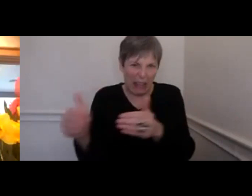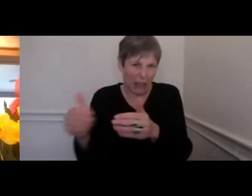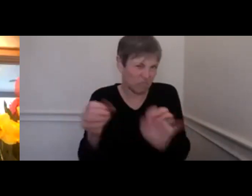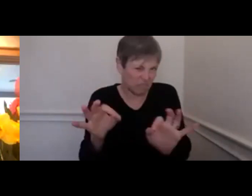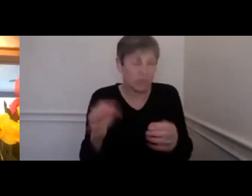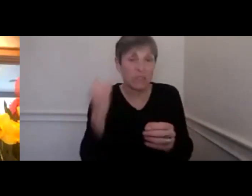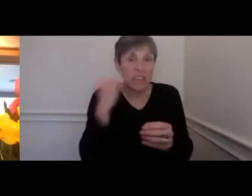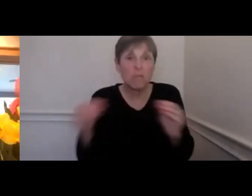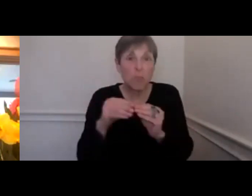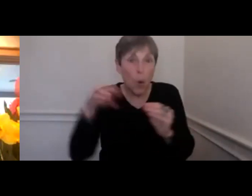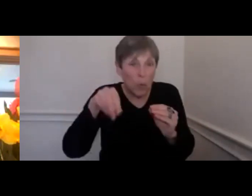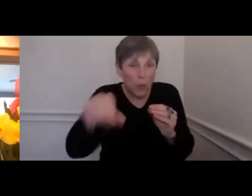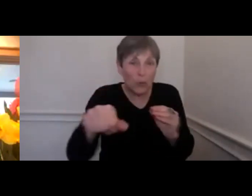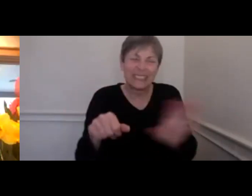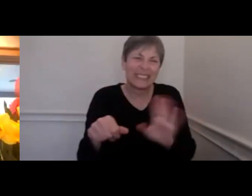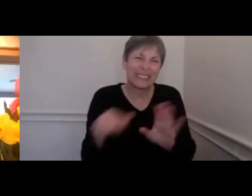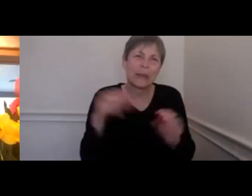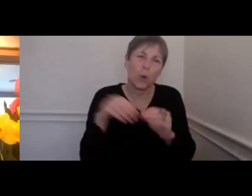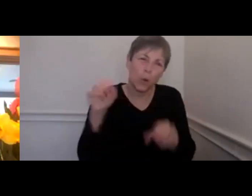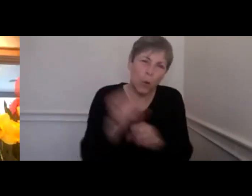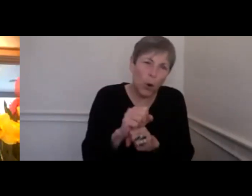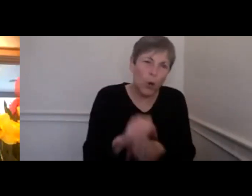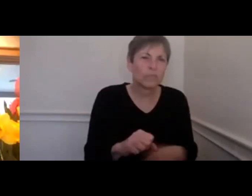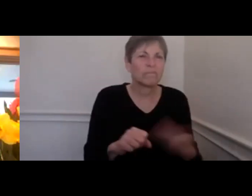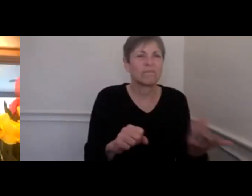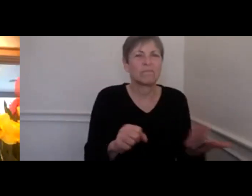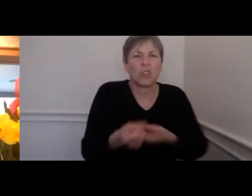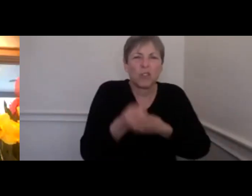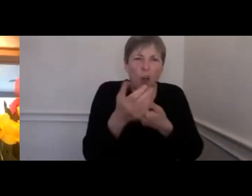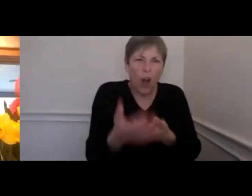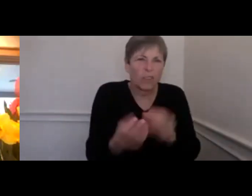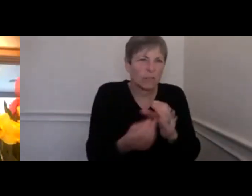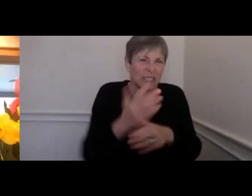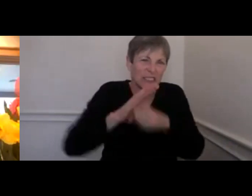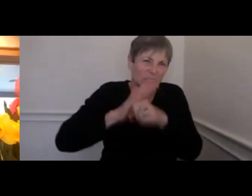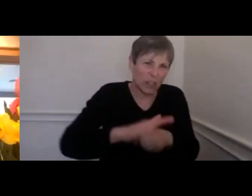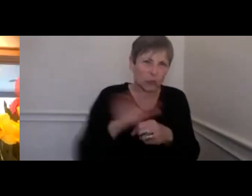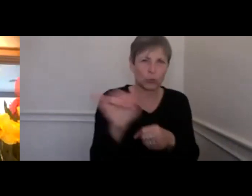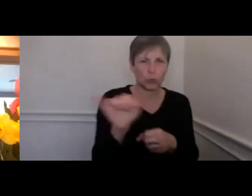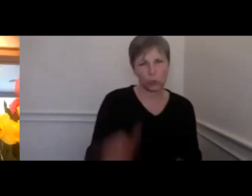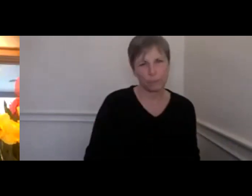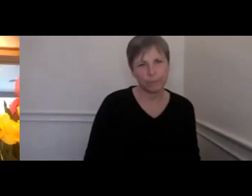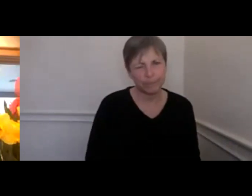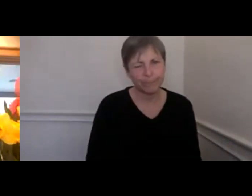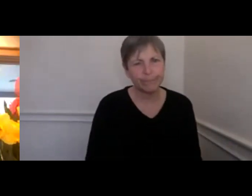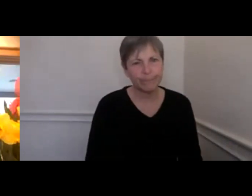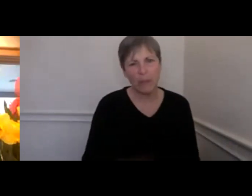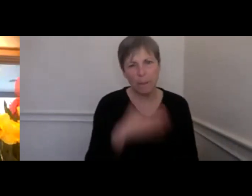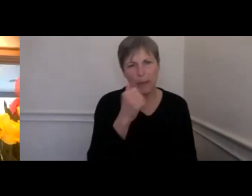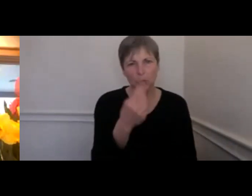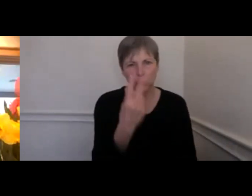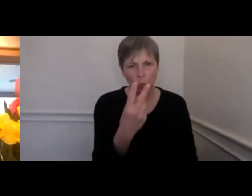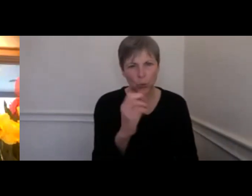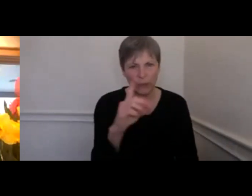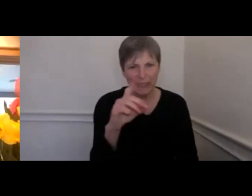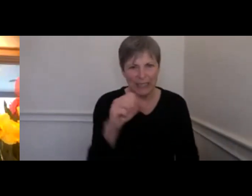not optimizing your seeds. And it's going to stress out those plants much more readily. So yes, a few